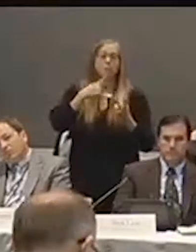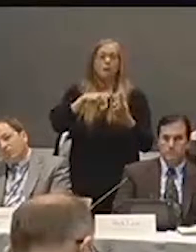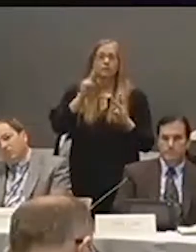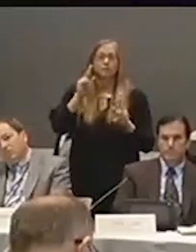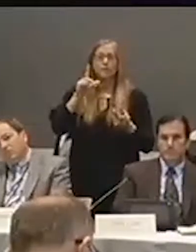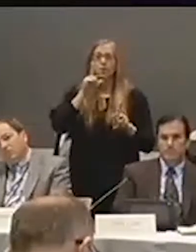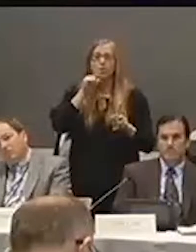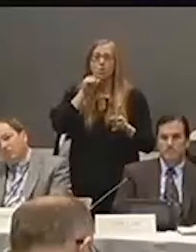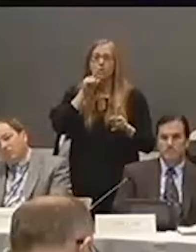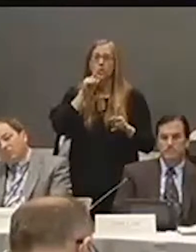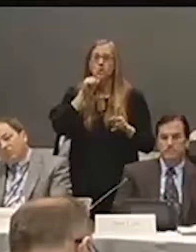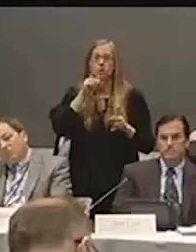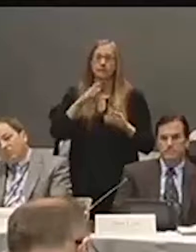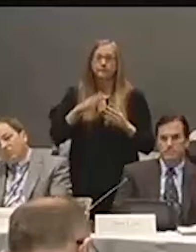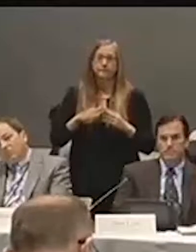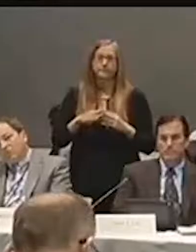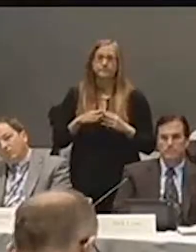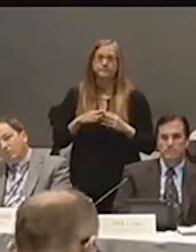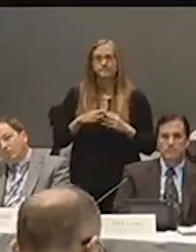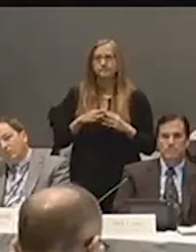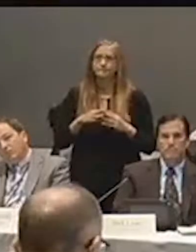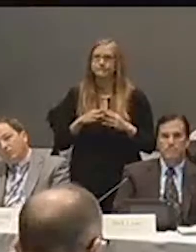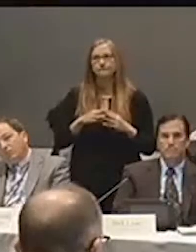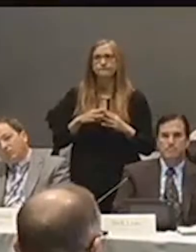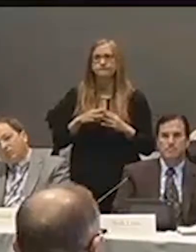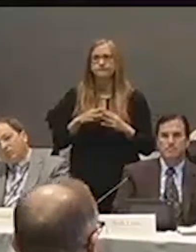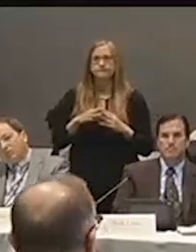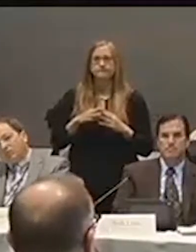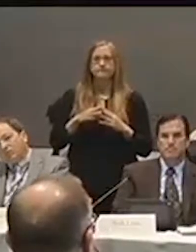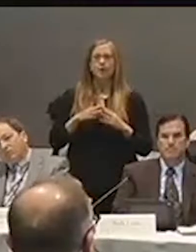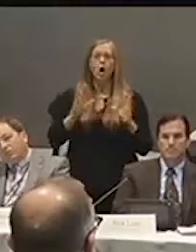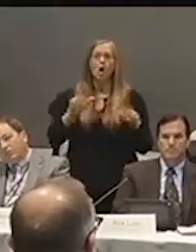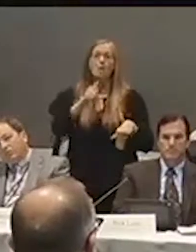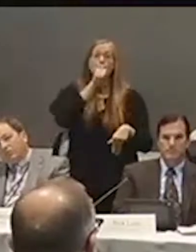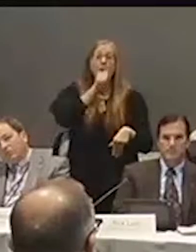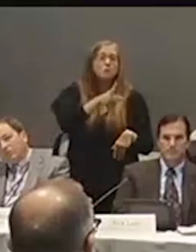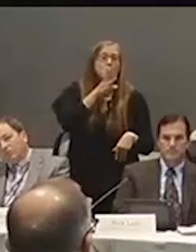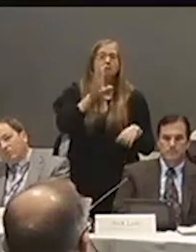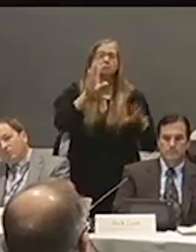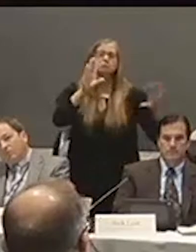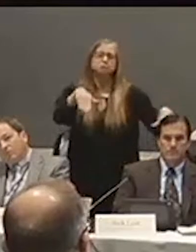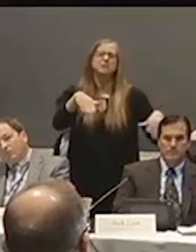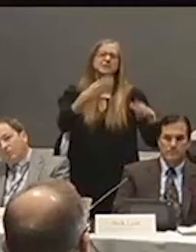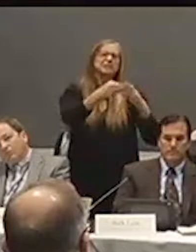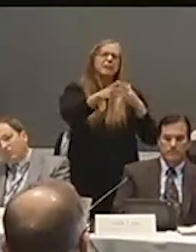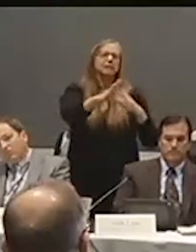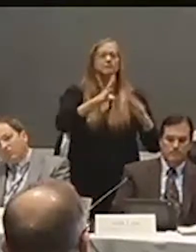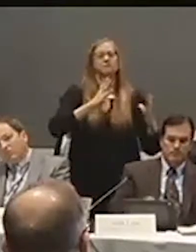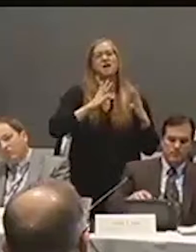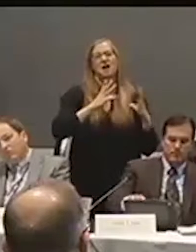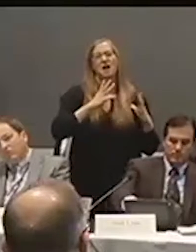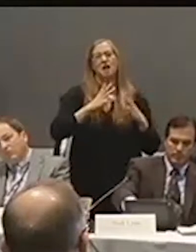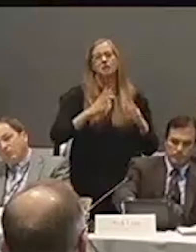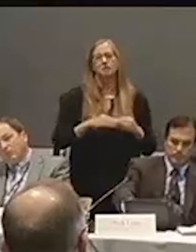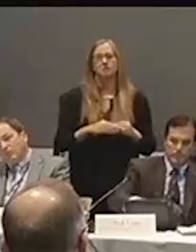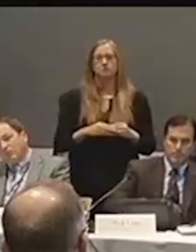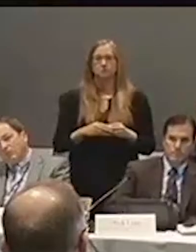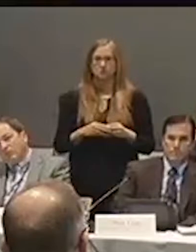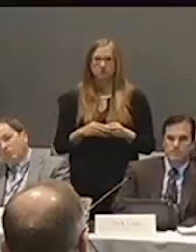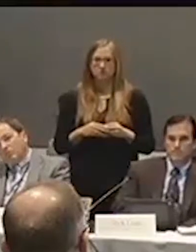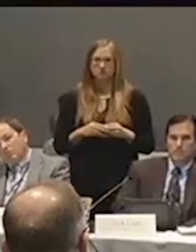have wealth being aware or comfortable with the fact that privatized water is more expensive and they can afford it, they just don't want to pay for the